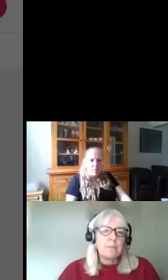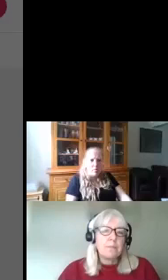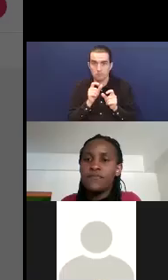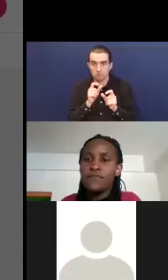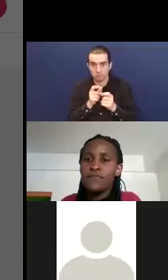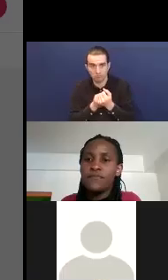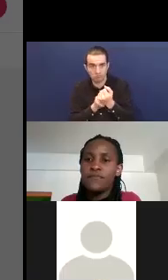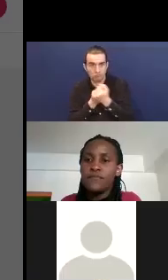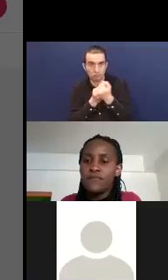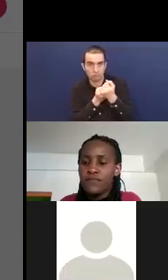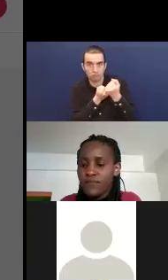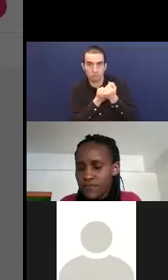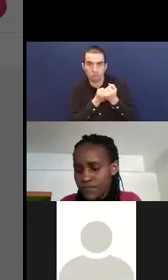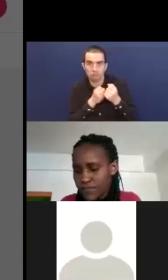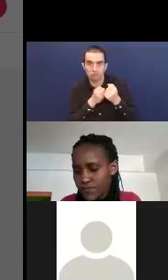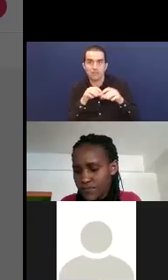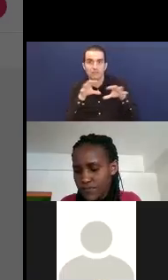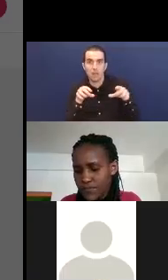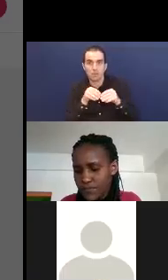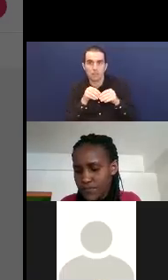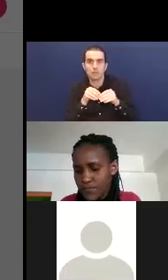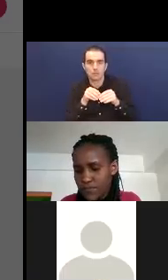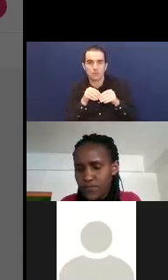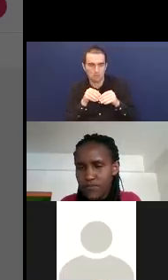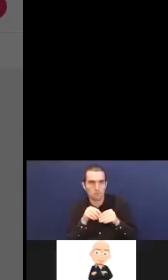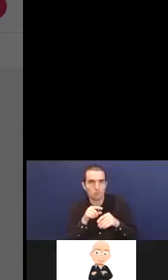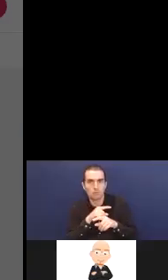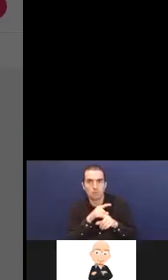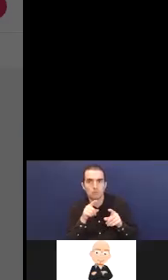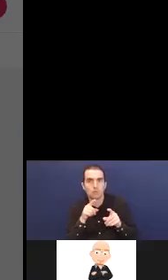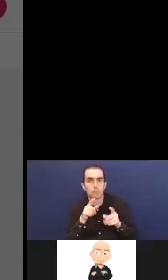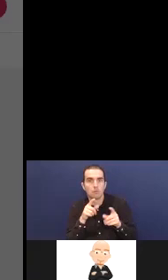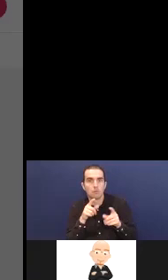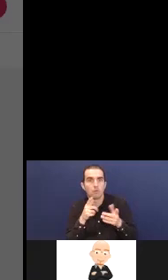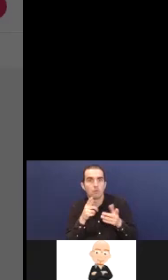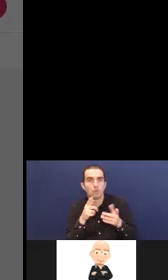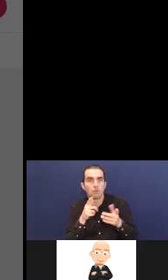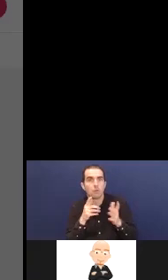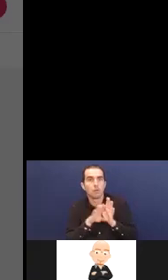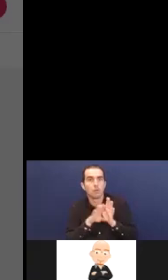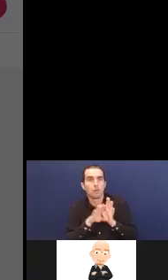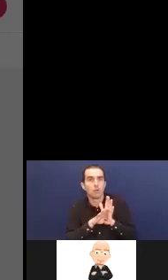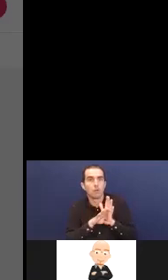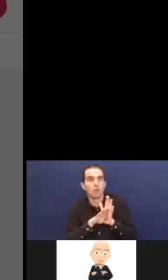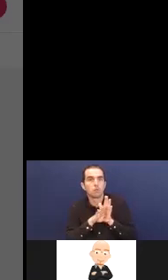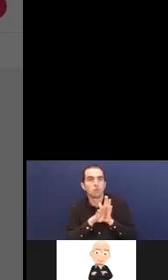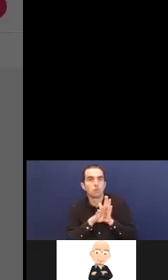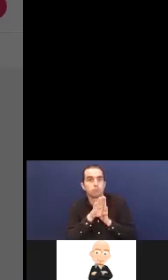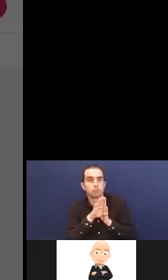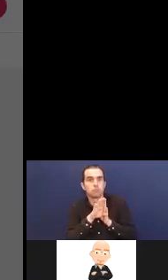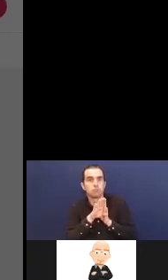not deserve assistances that should have been given to families of children with